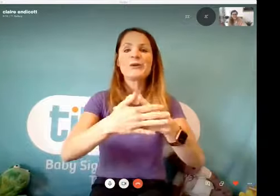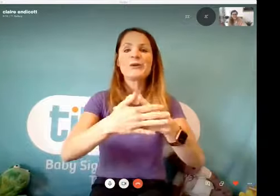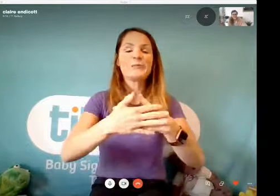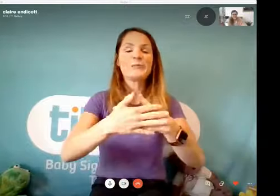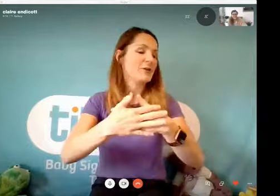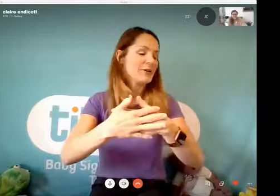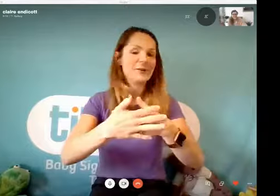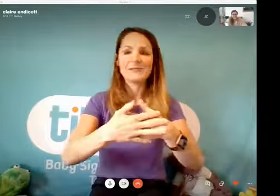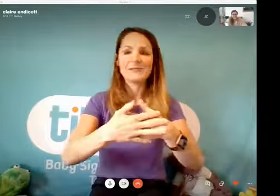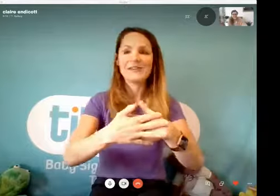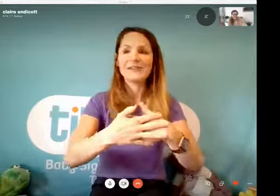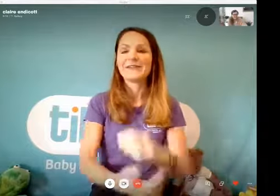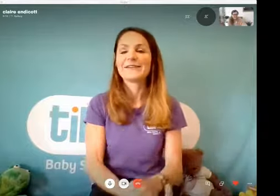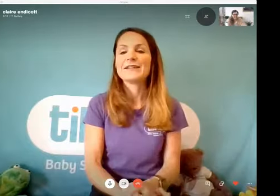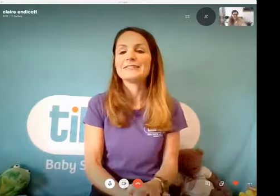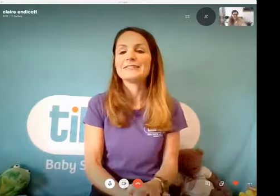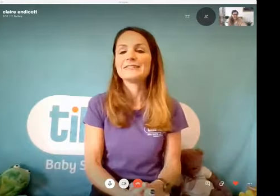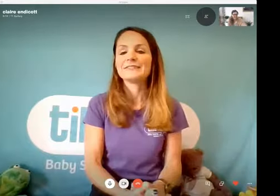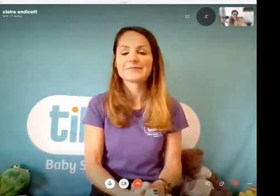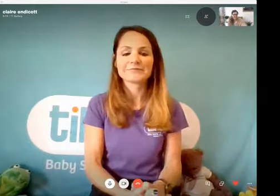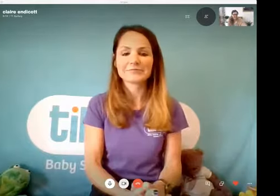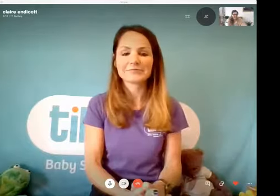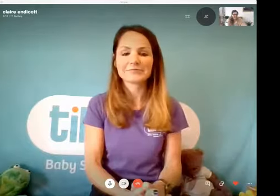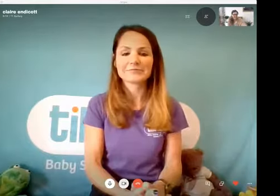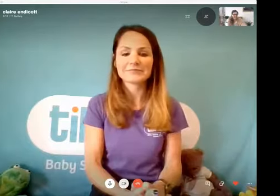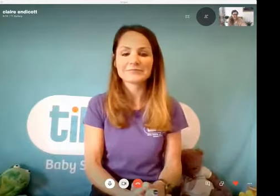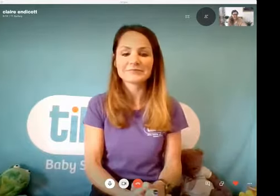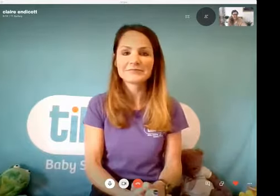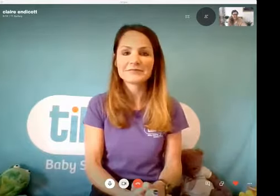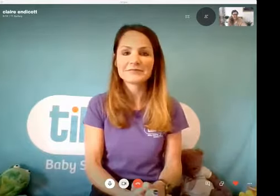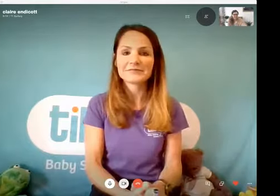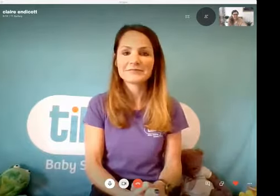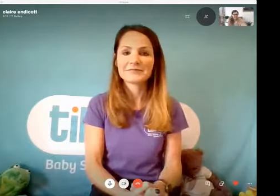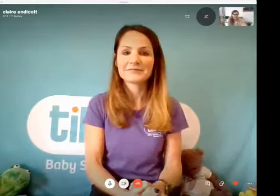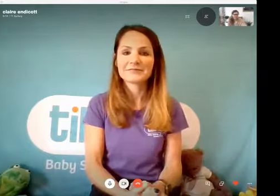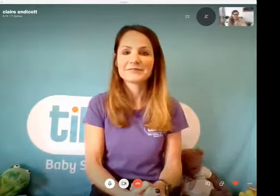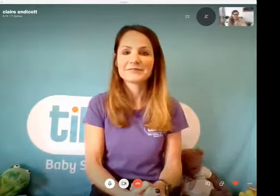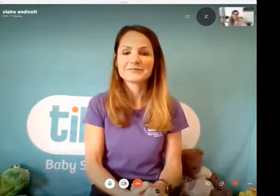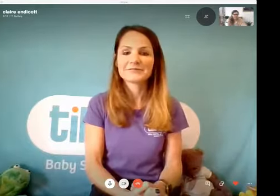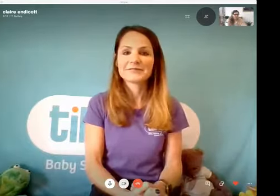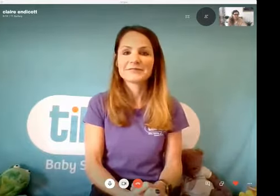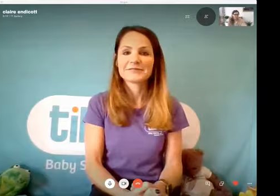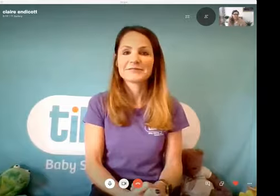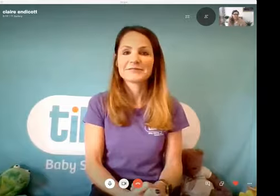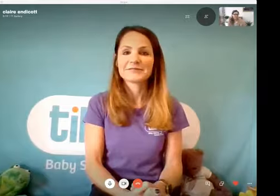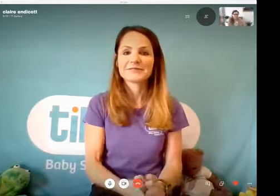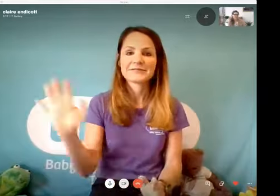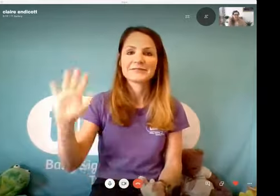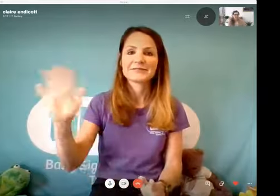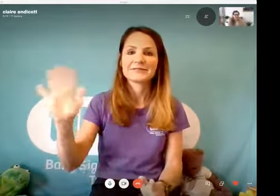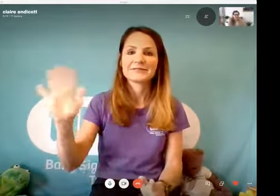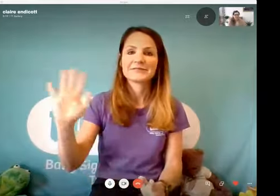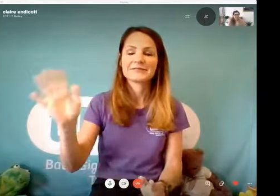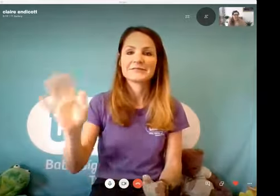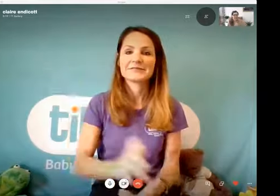More. It's starting to tell me who they are now. Right, we've got Pooja. Hi, Pooja. Claire,